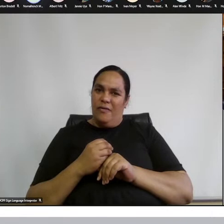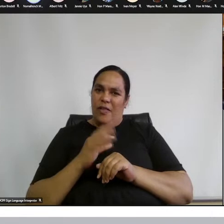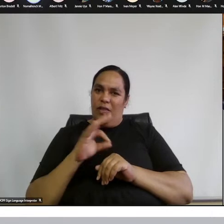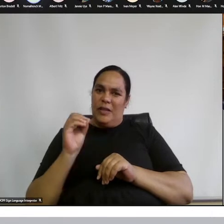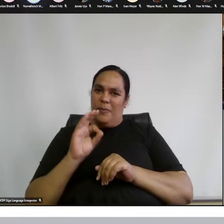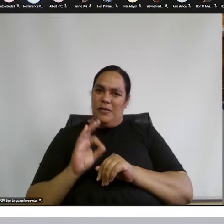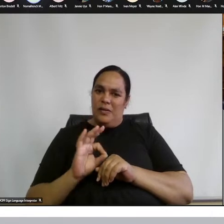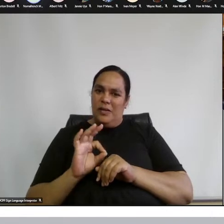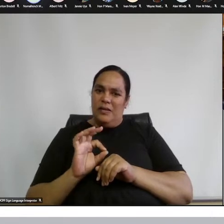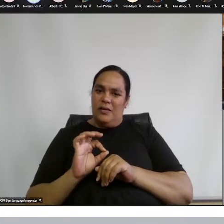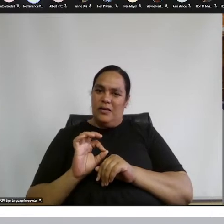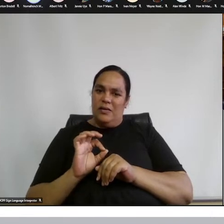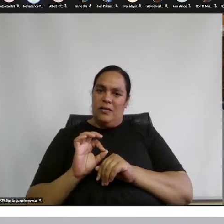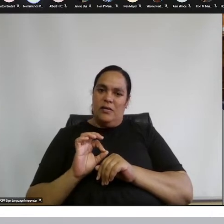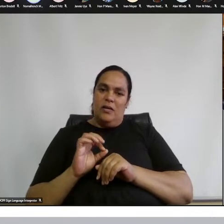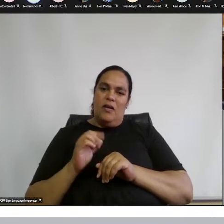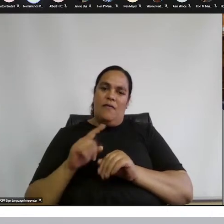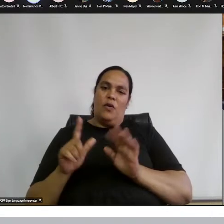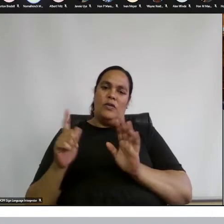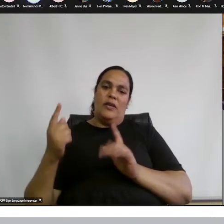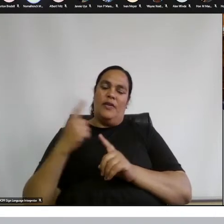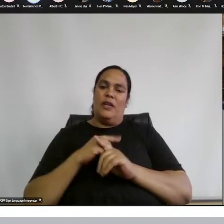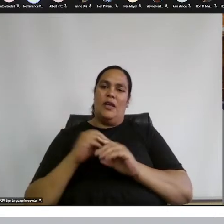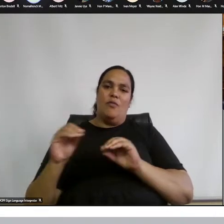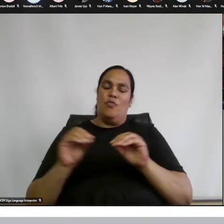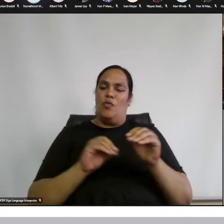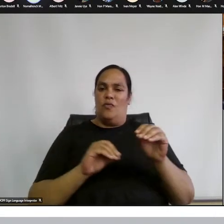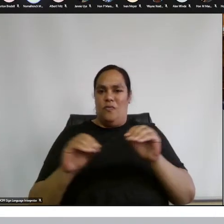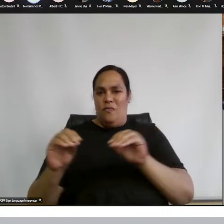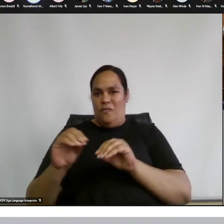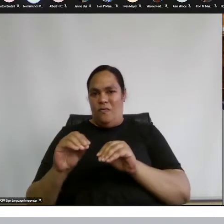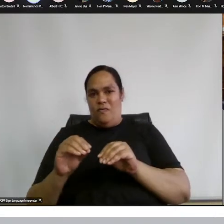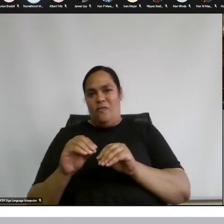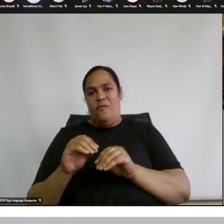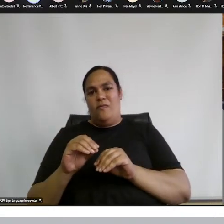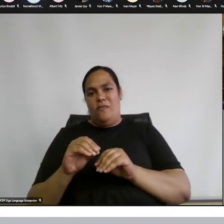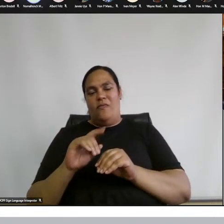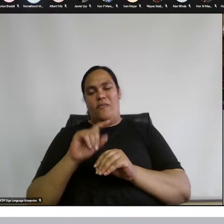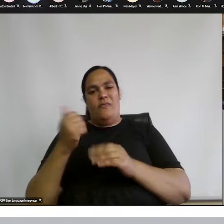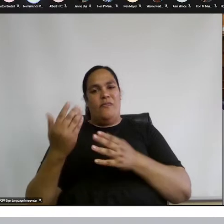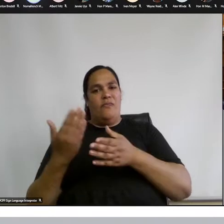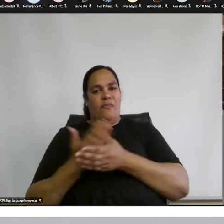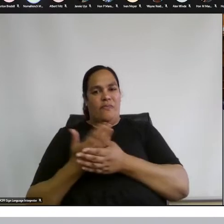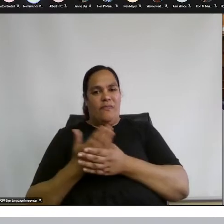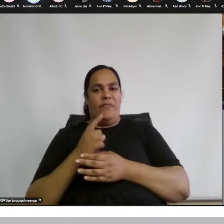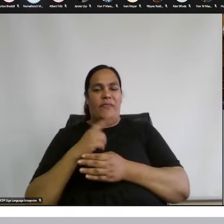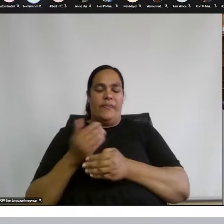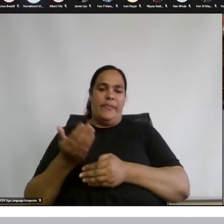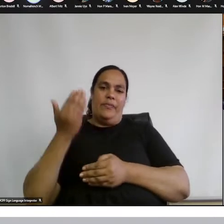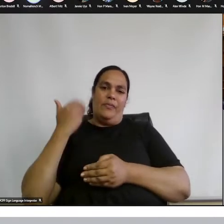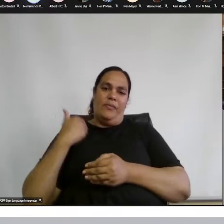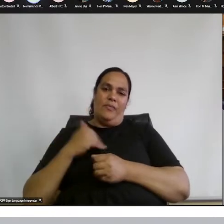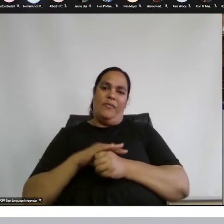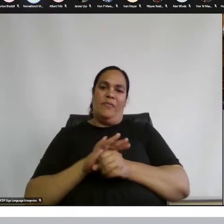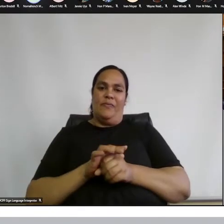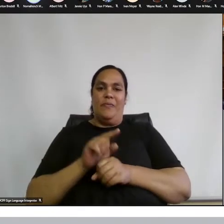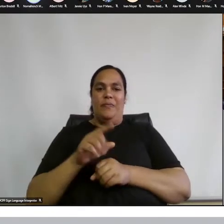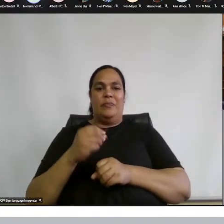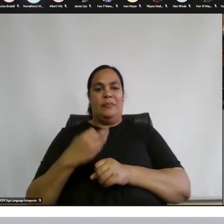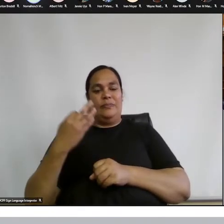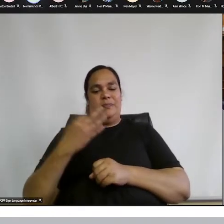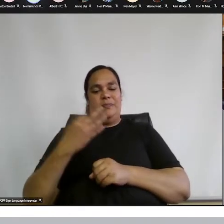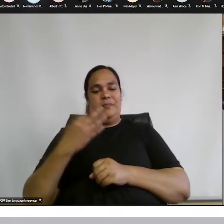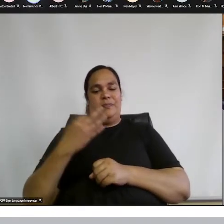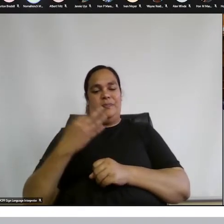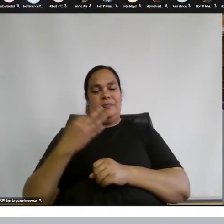the 7-day moving average of the cases as per previous wave, which is in the third wave,